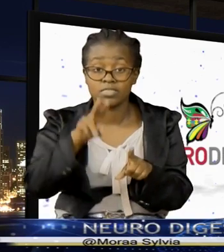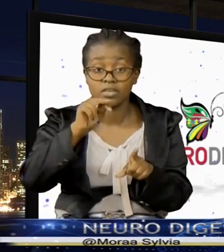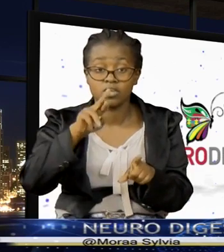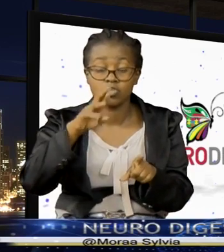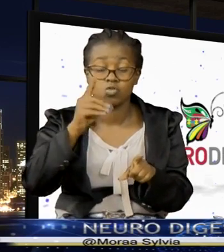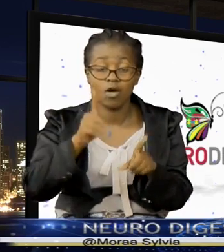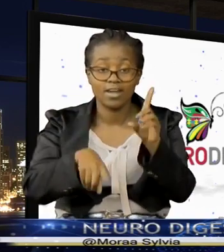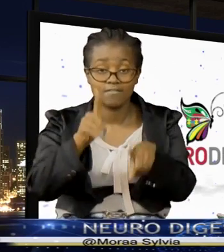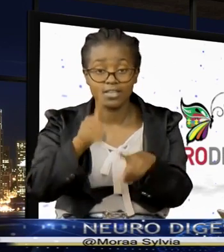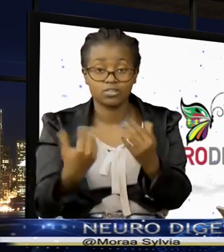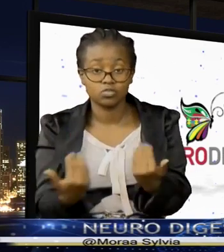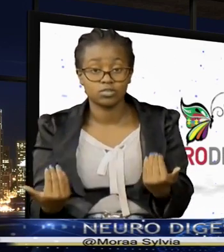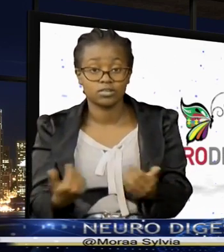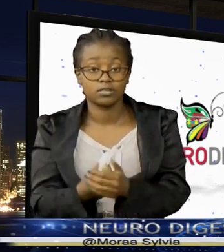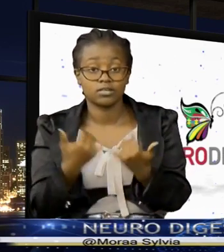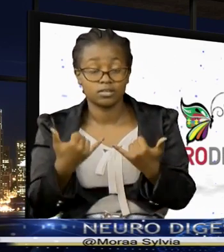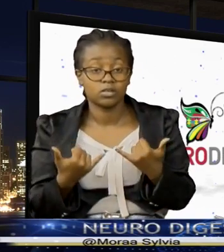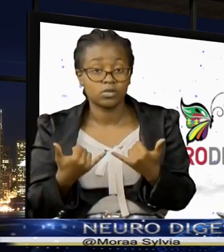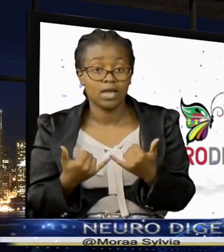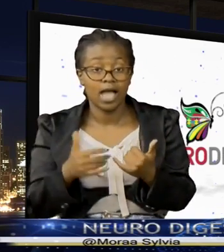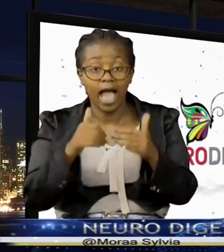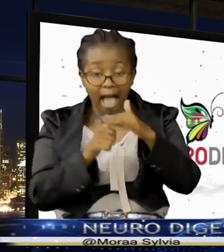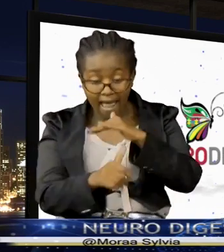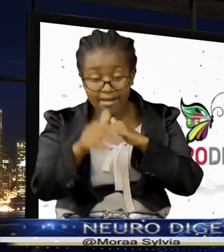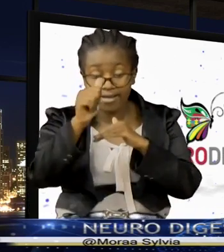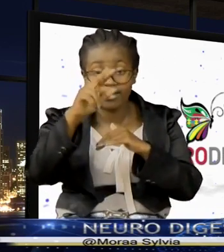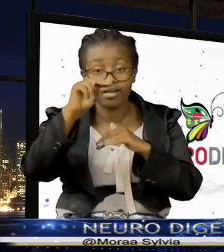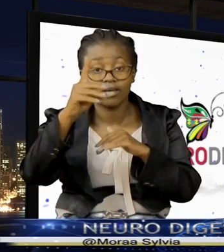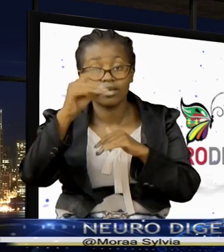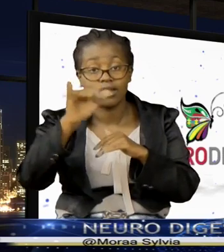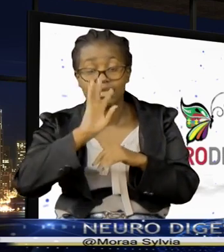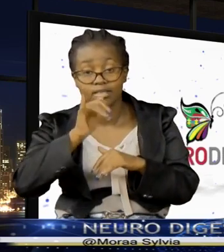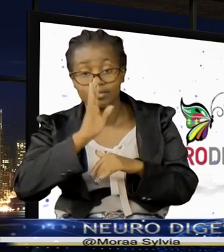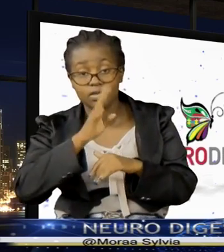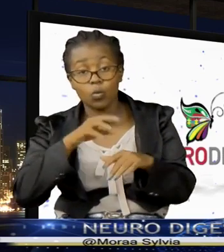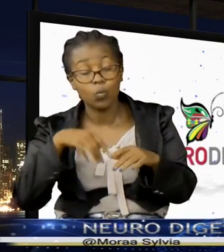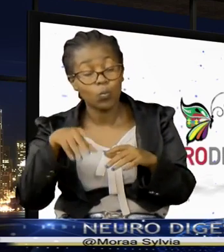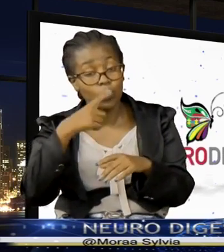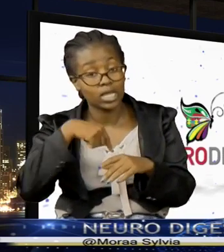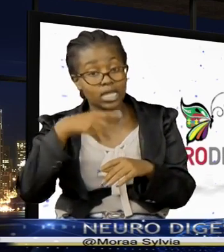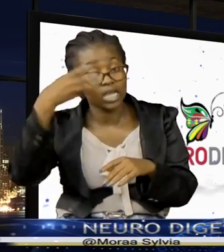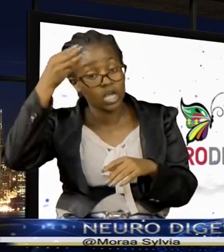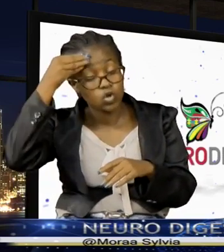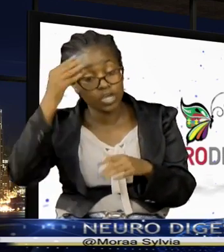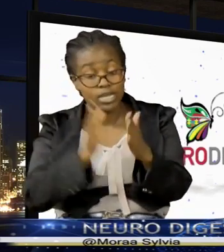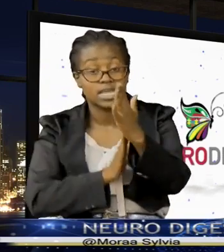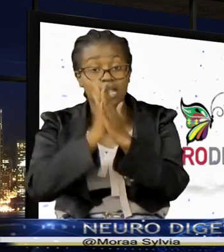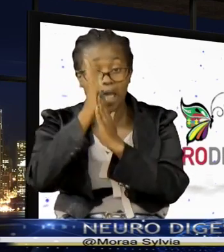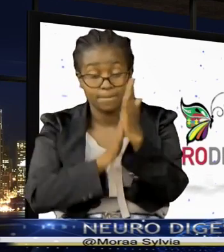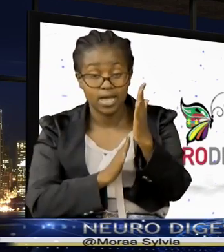neurodiverse children. Now, under Andy Speaks, we seek to educate,